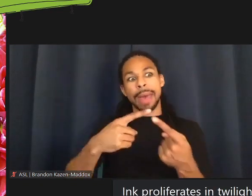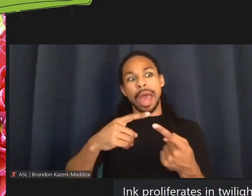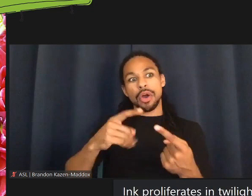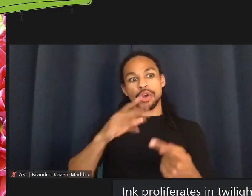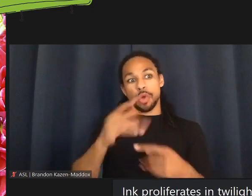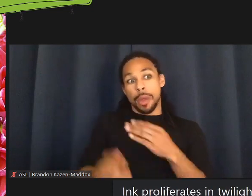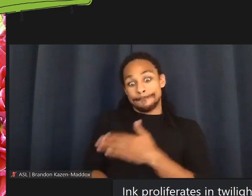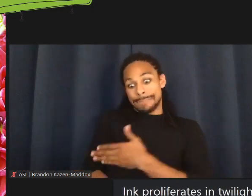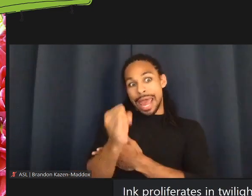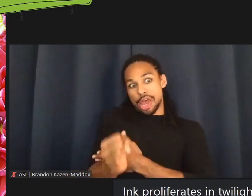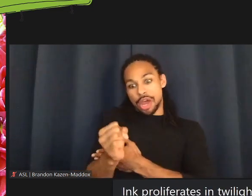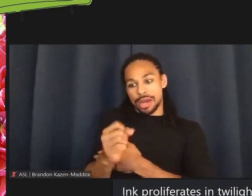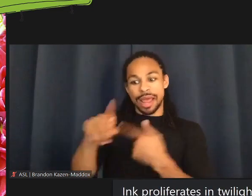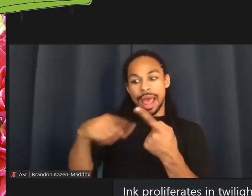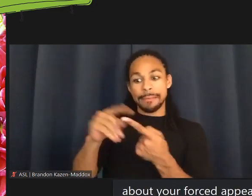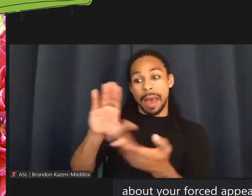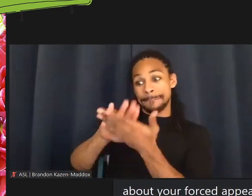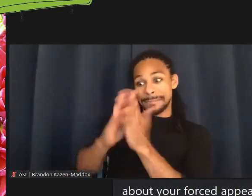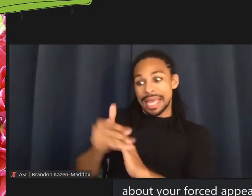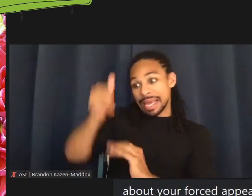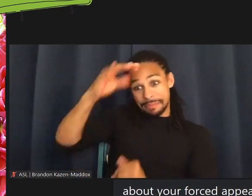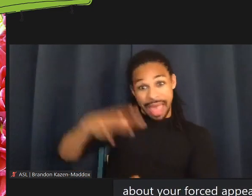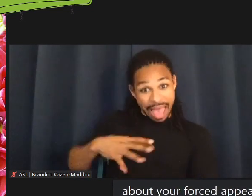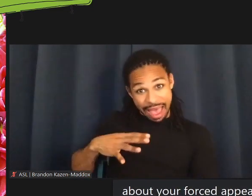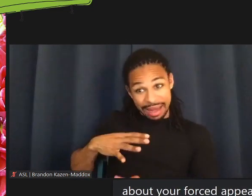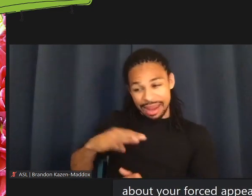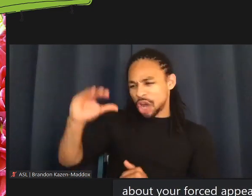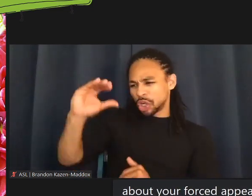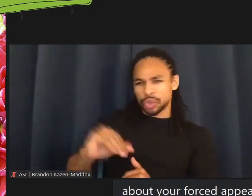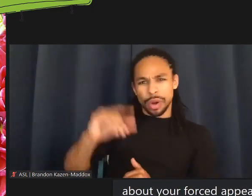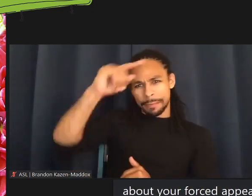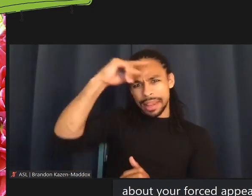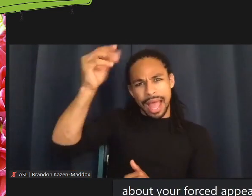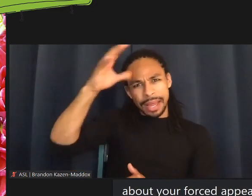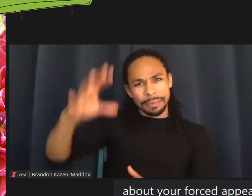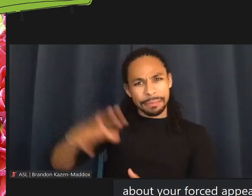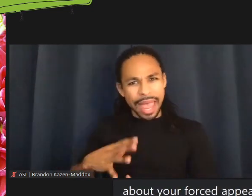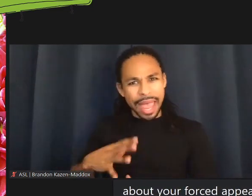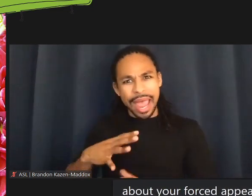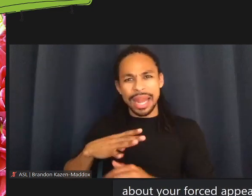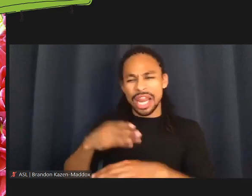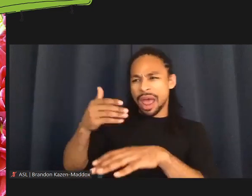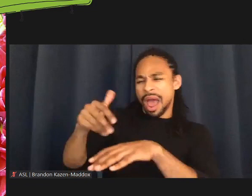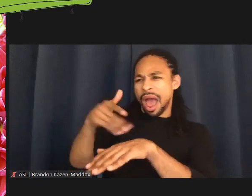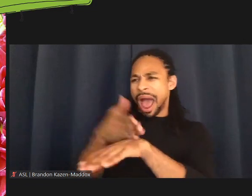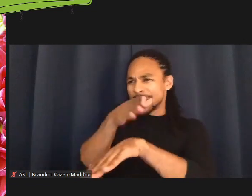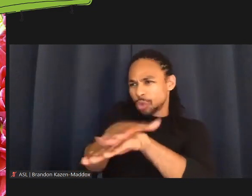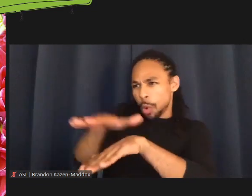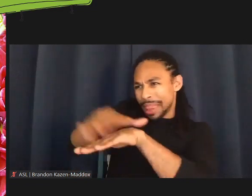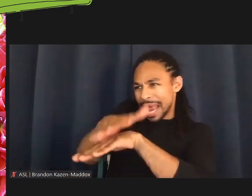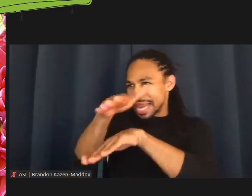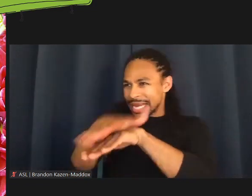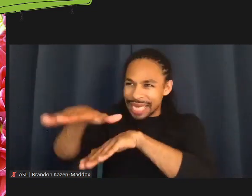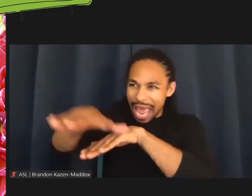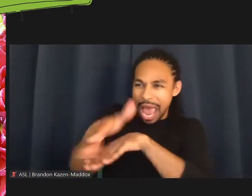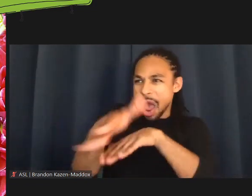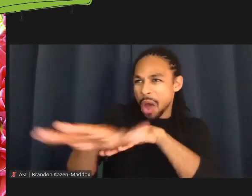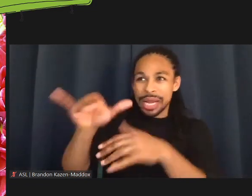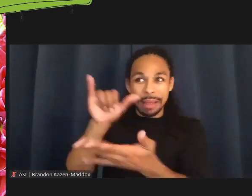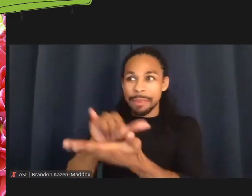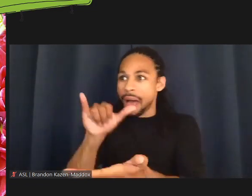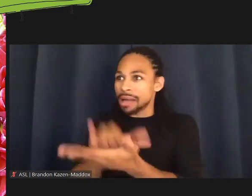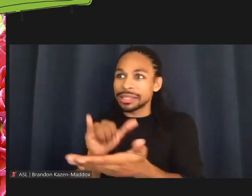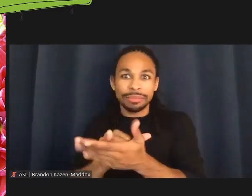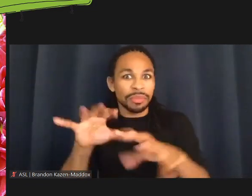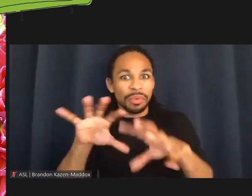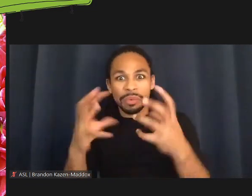his face buried in pillows? A short Black man hydroplaning down our impossible. I hate how much I love